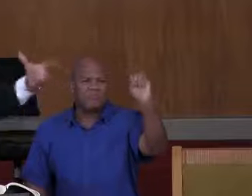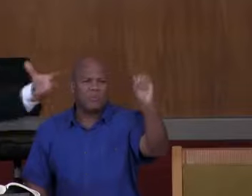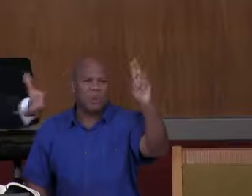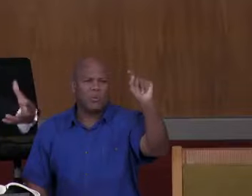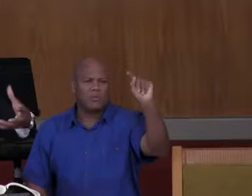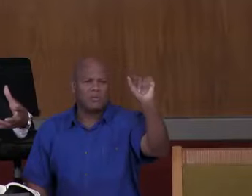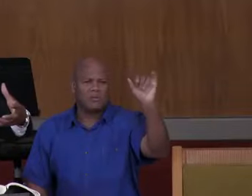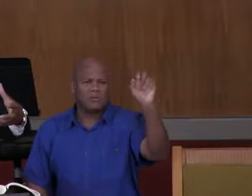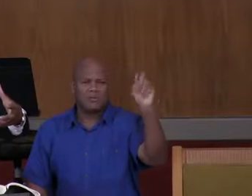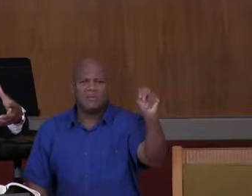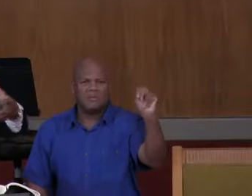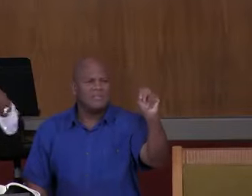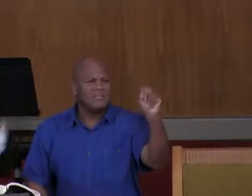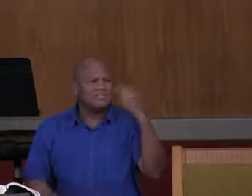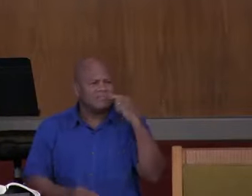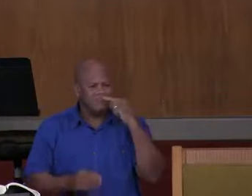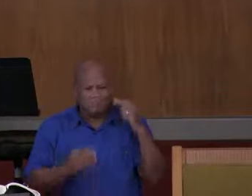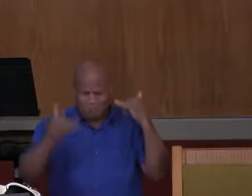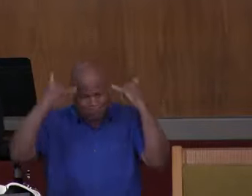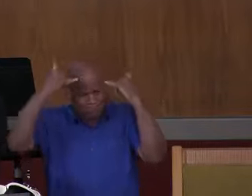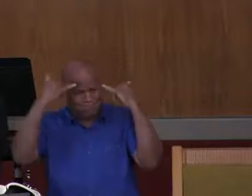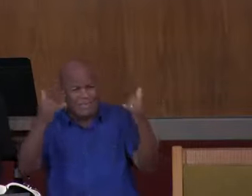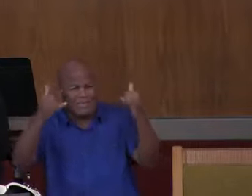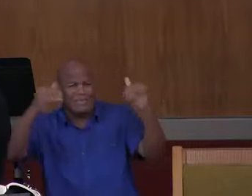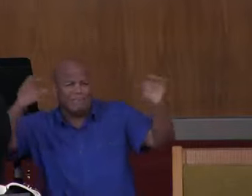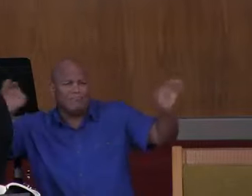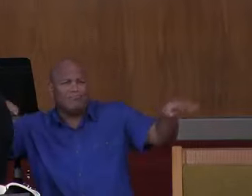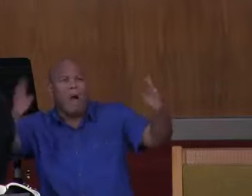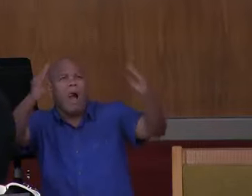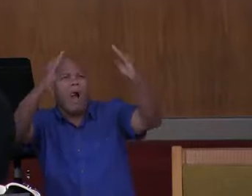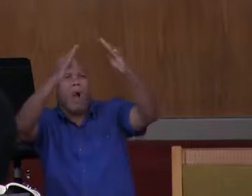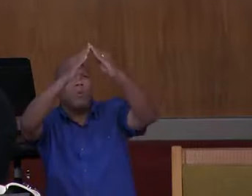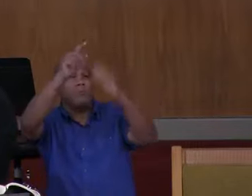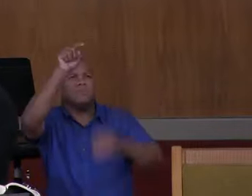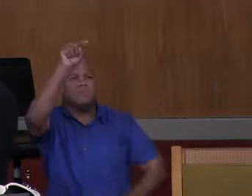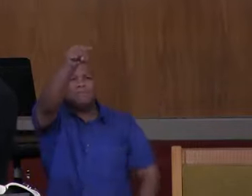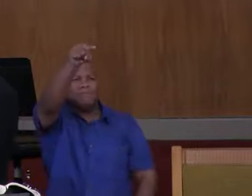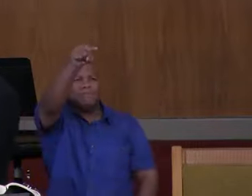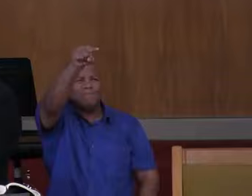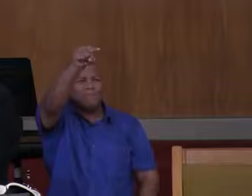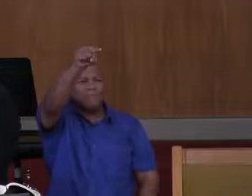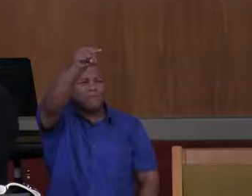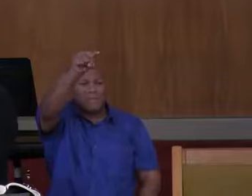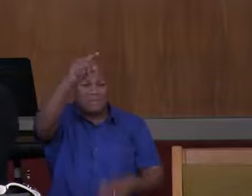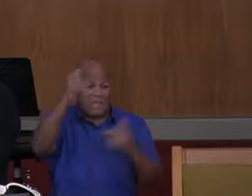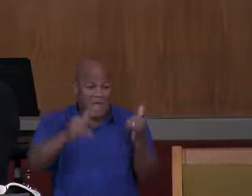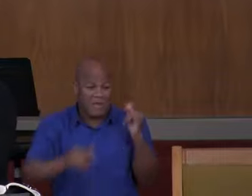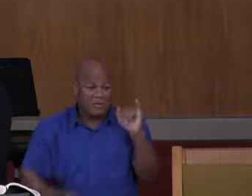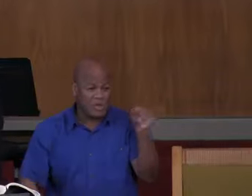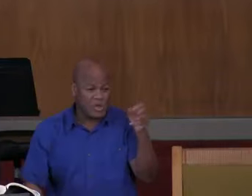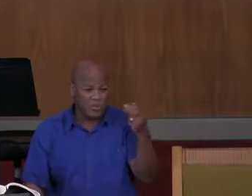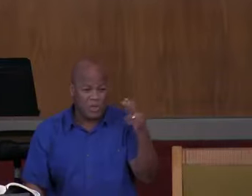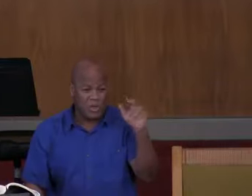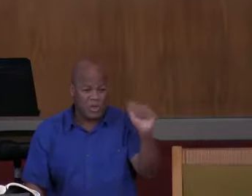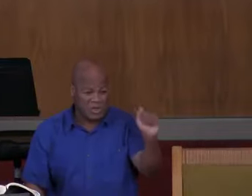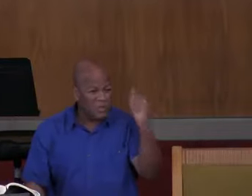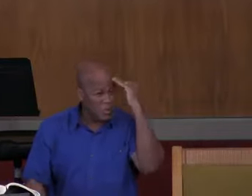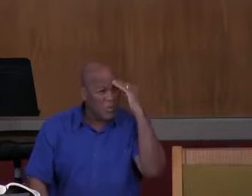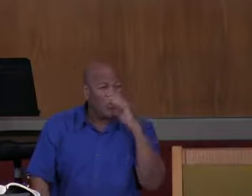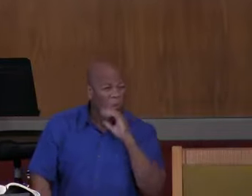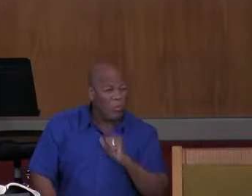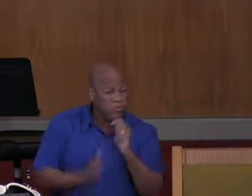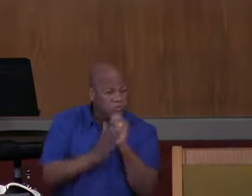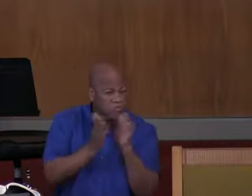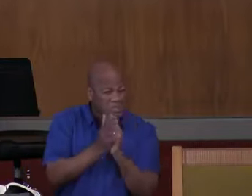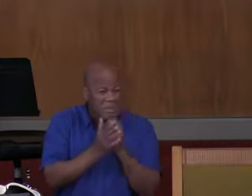sphere. This mountain. This mountain. Here it is in Joshua. I know the Old Testament can be a little clumsy for